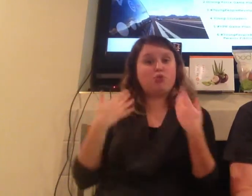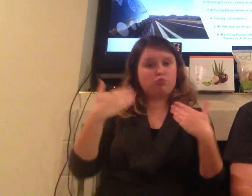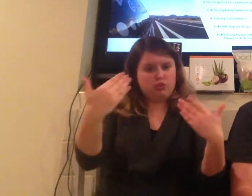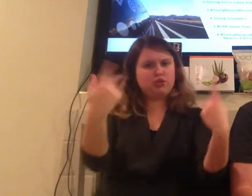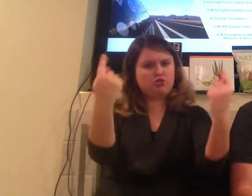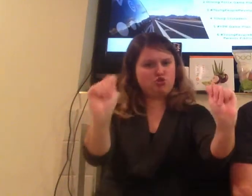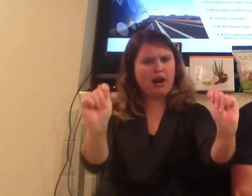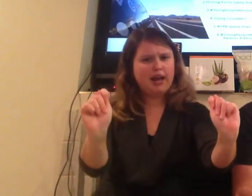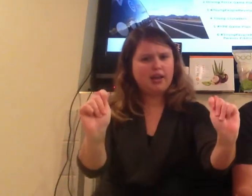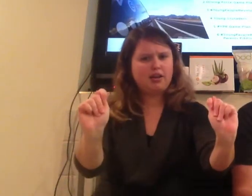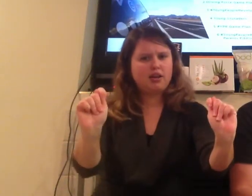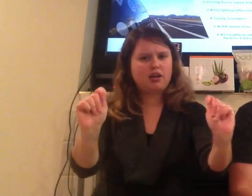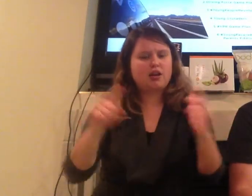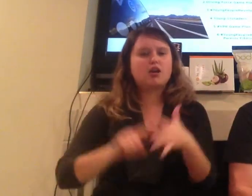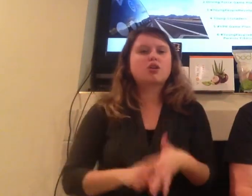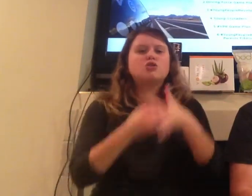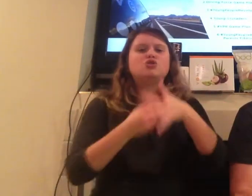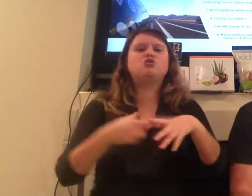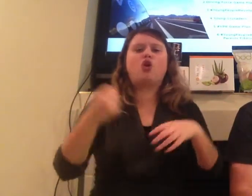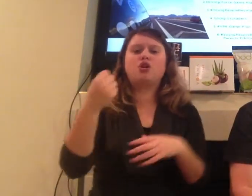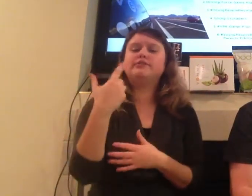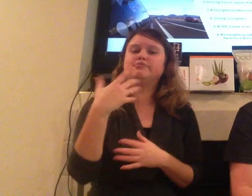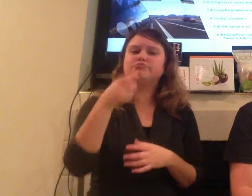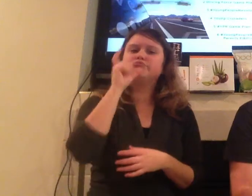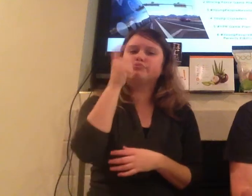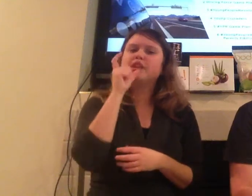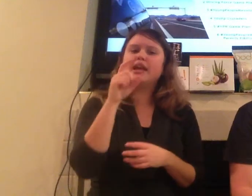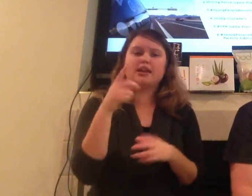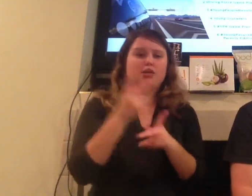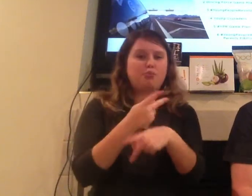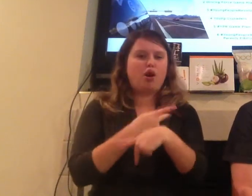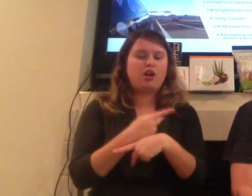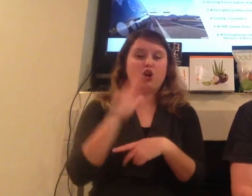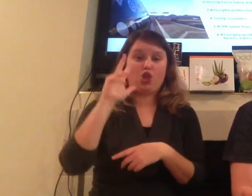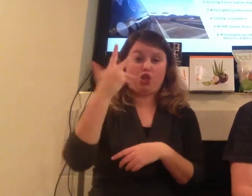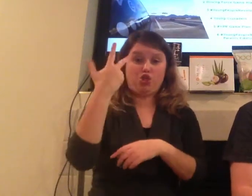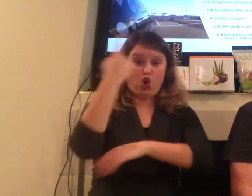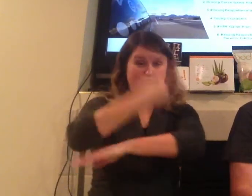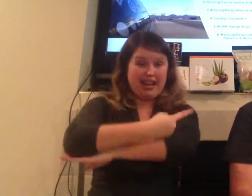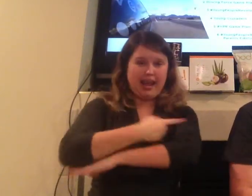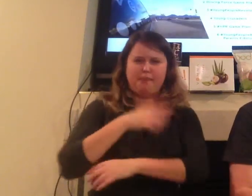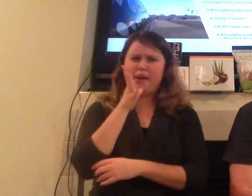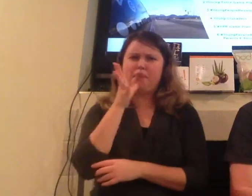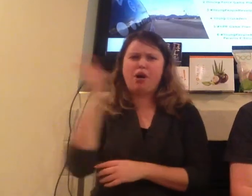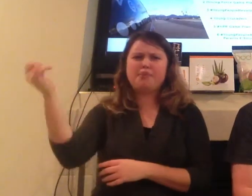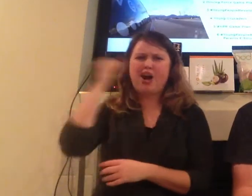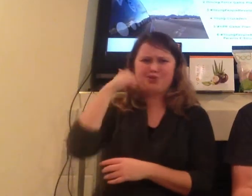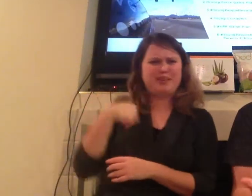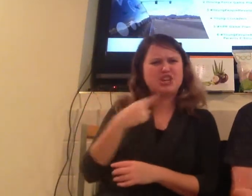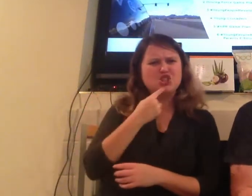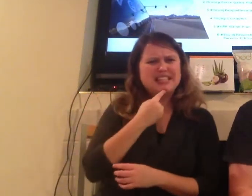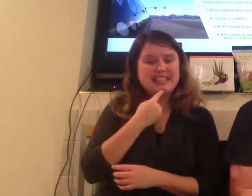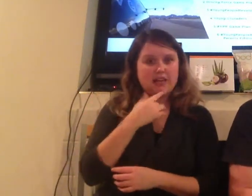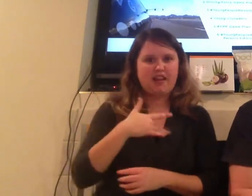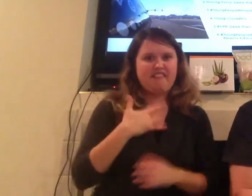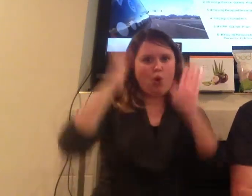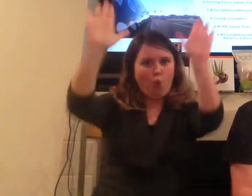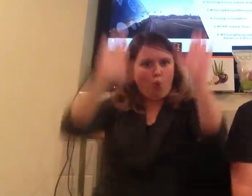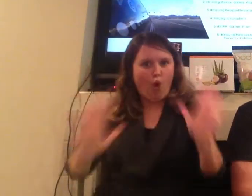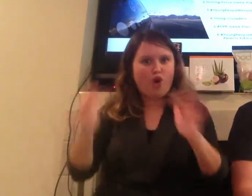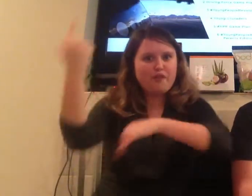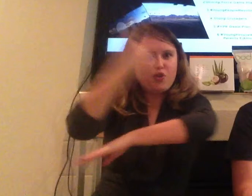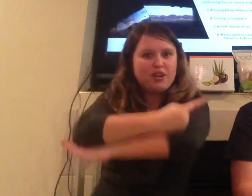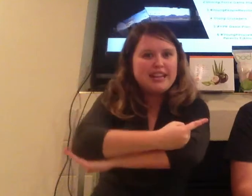it, started taking the product on the same day. Third day in, my mom calls and she says, David, I feel great